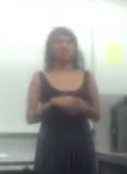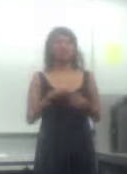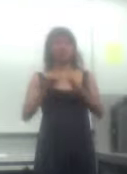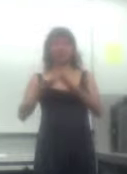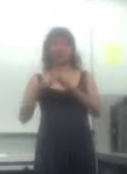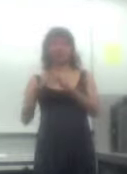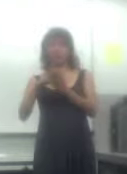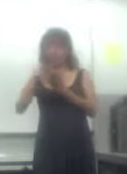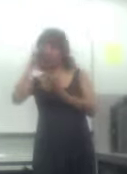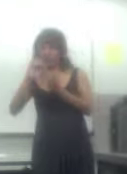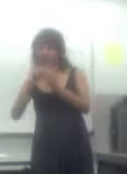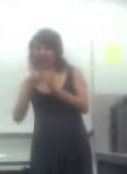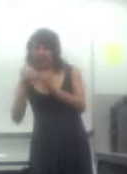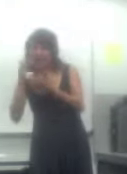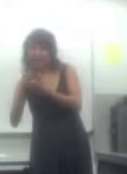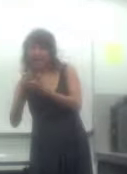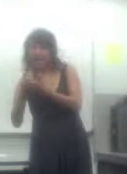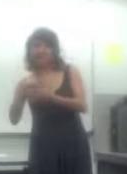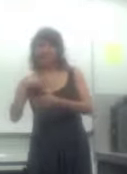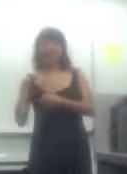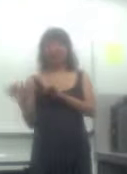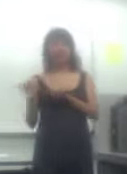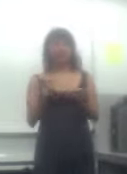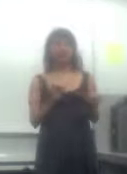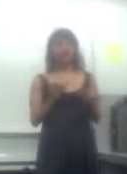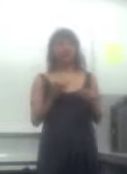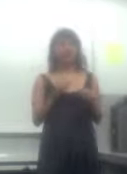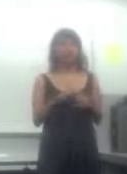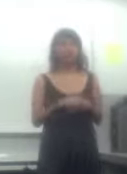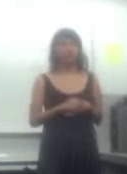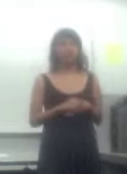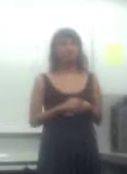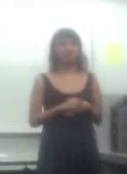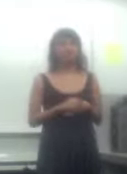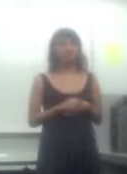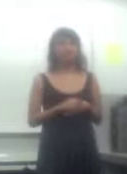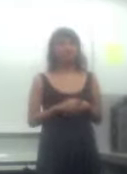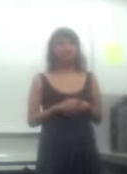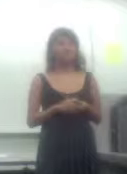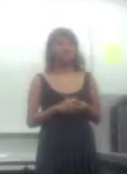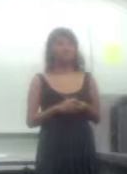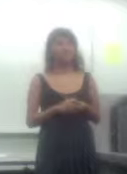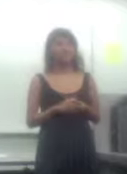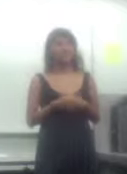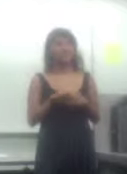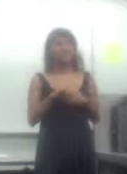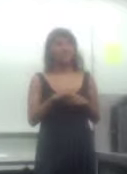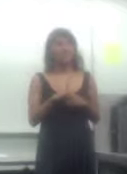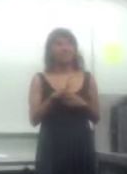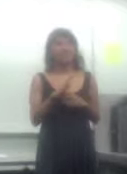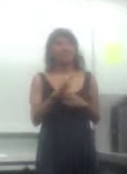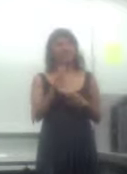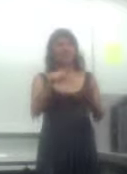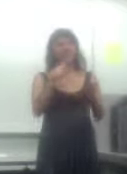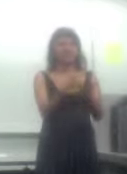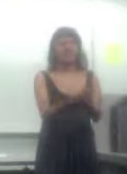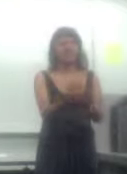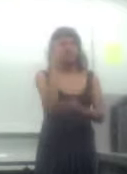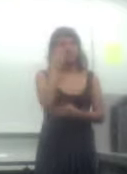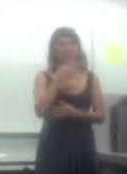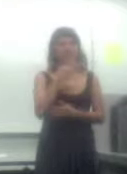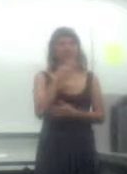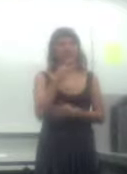I almost fell on my face a few times. But anyways, I got to do that, and that was fun. I did that